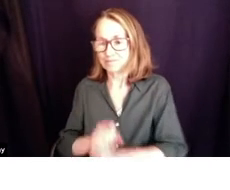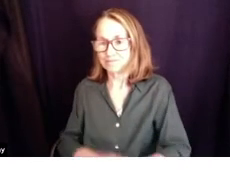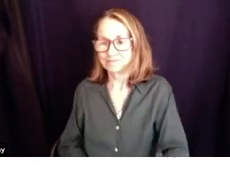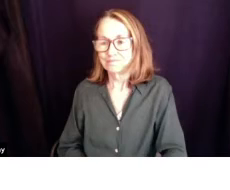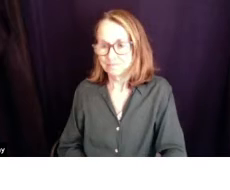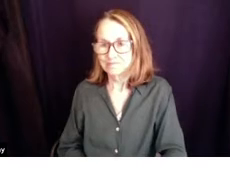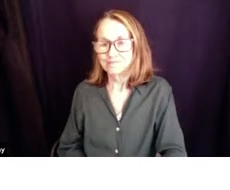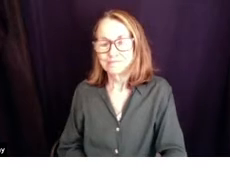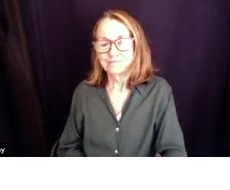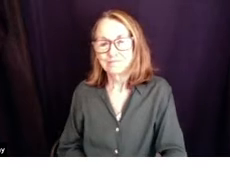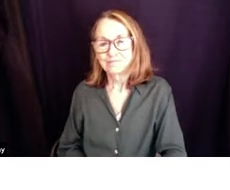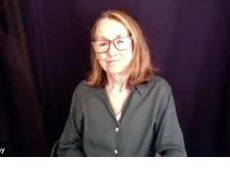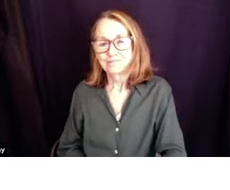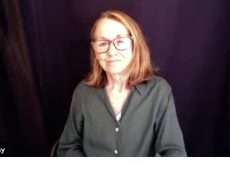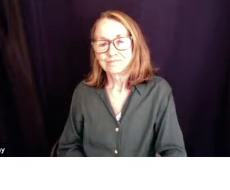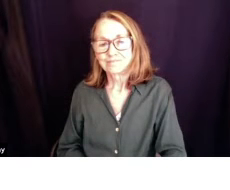Next.